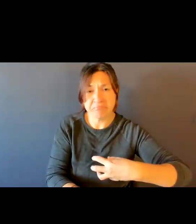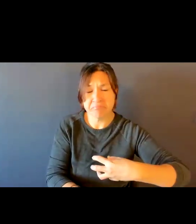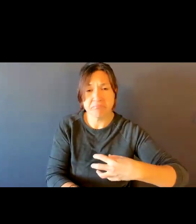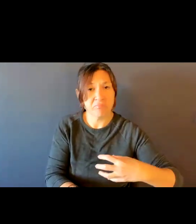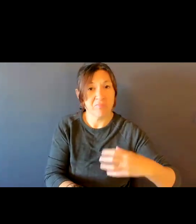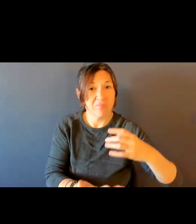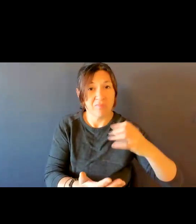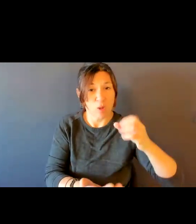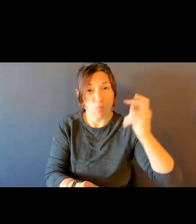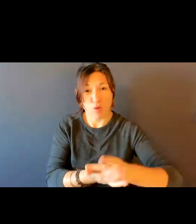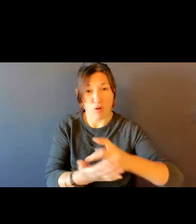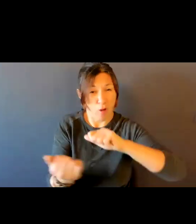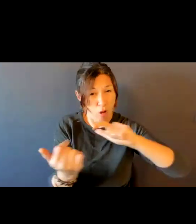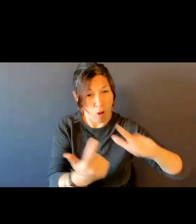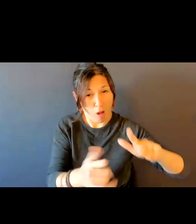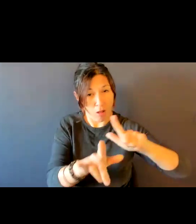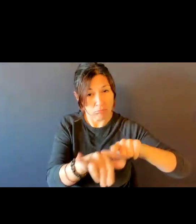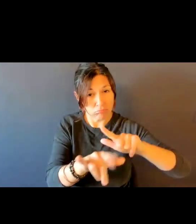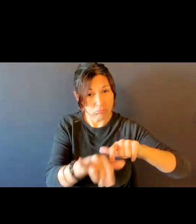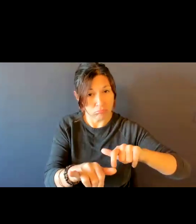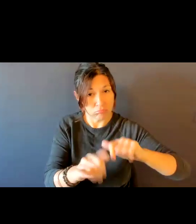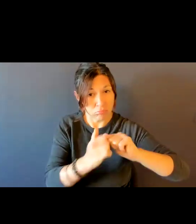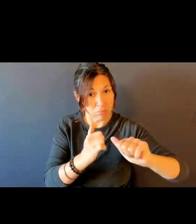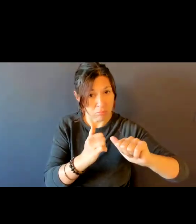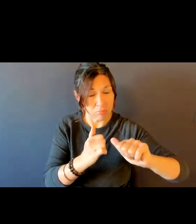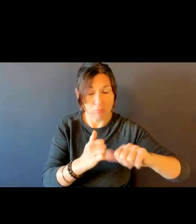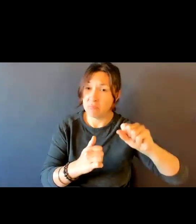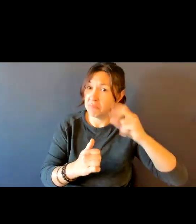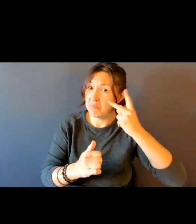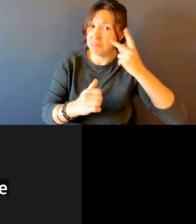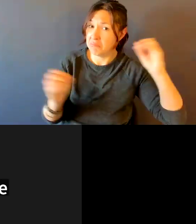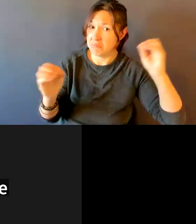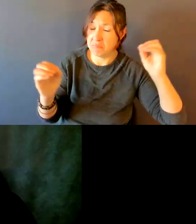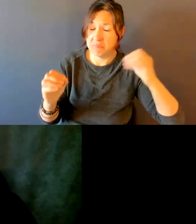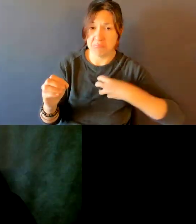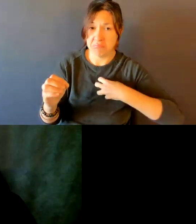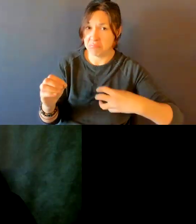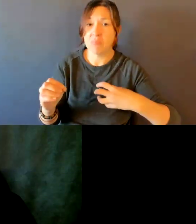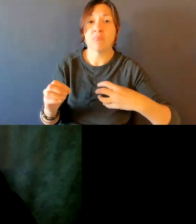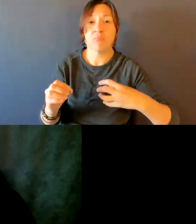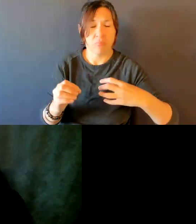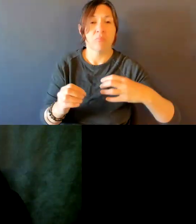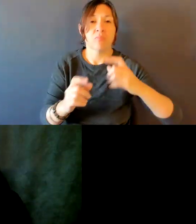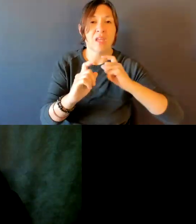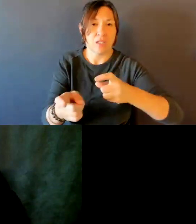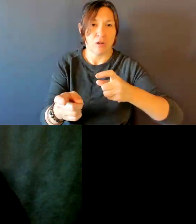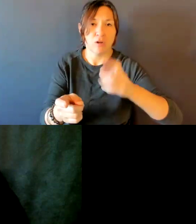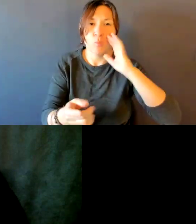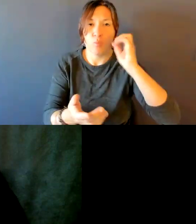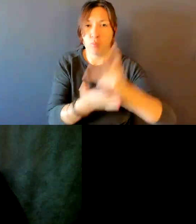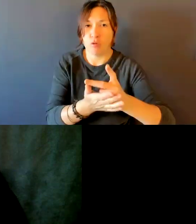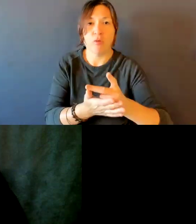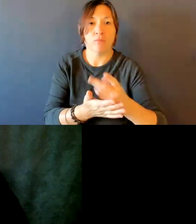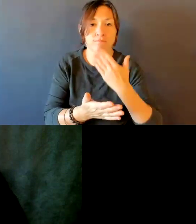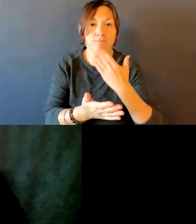objection to approving the motion by unanimous consent? Hearing none, the donation to English High School is approved as presented. So